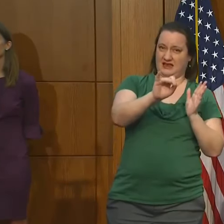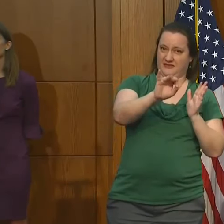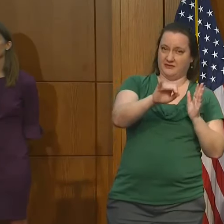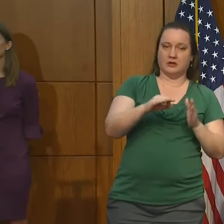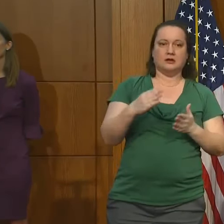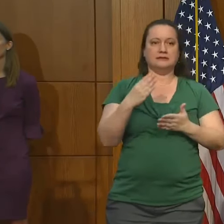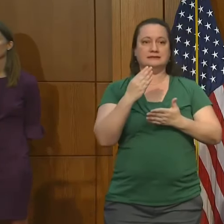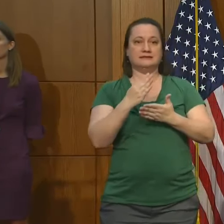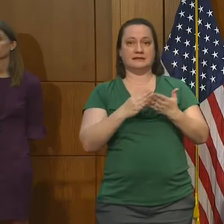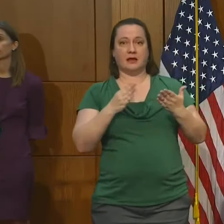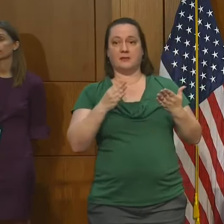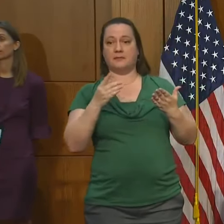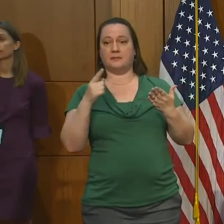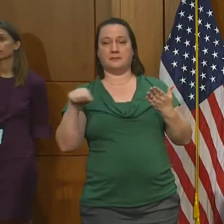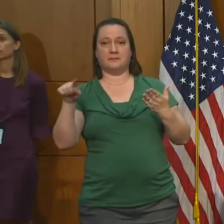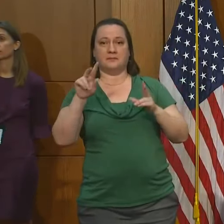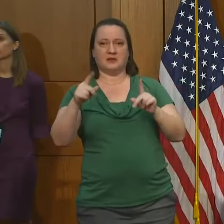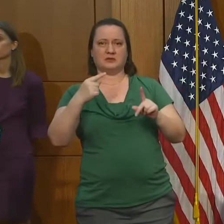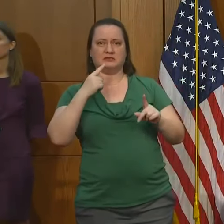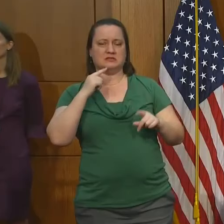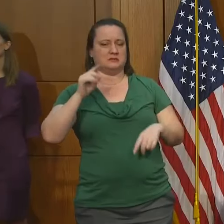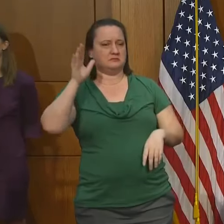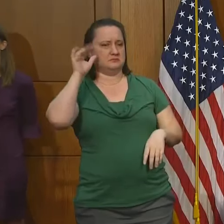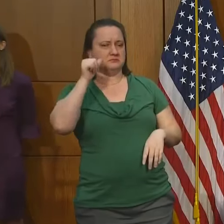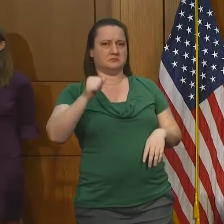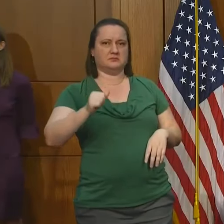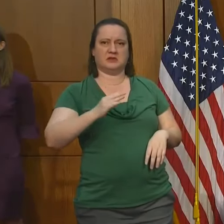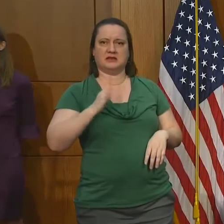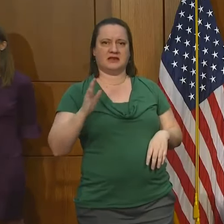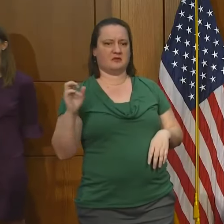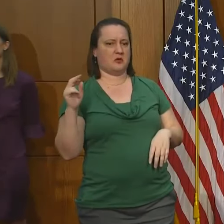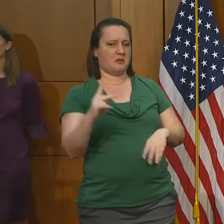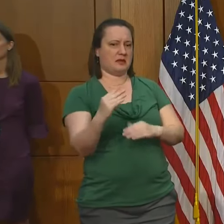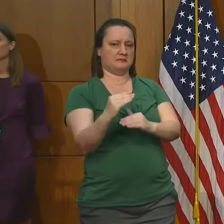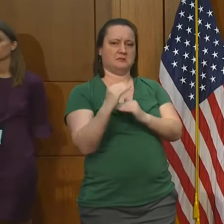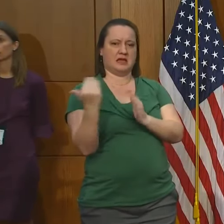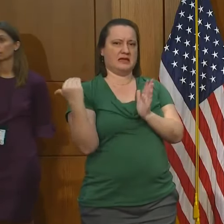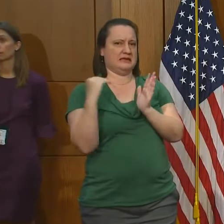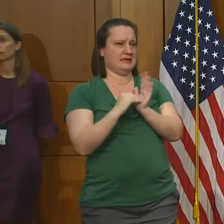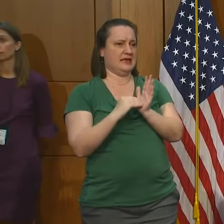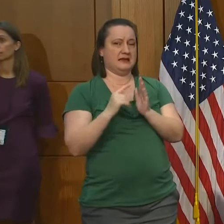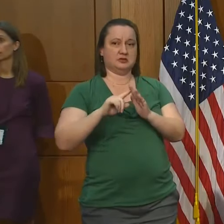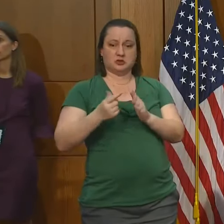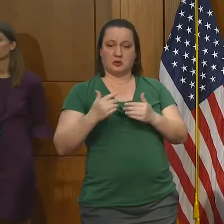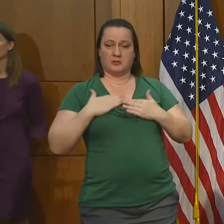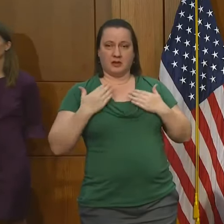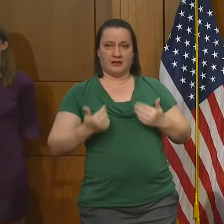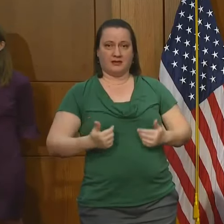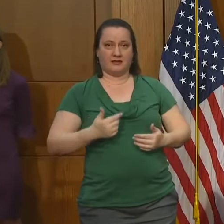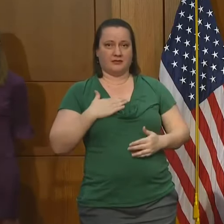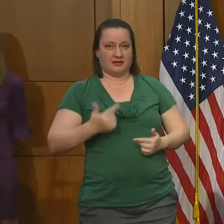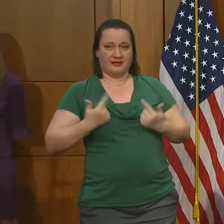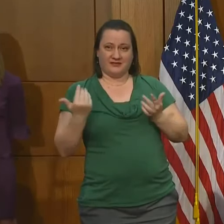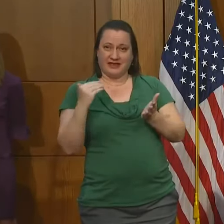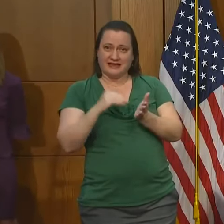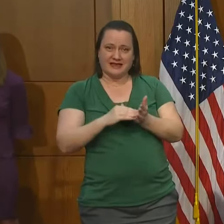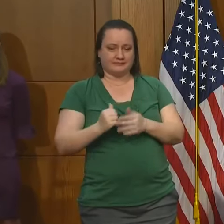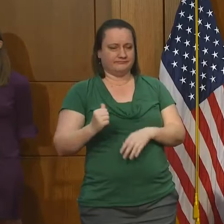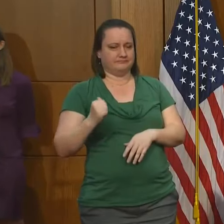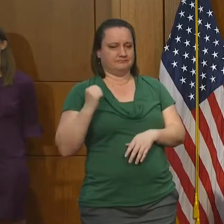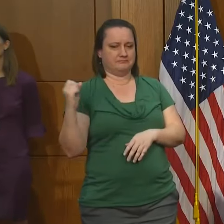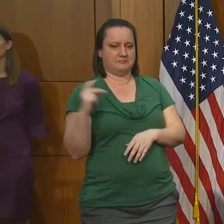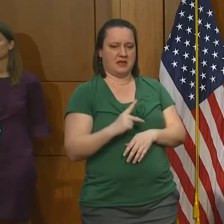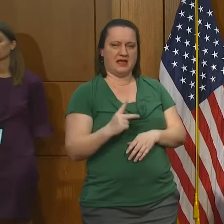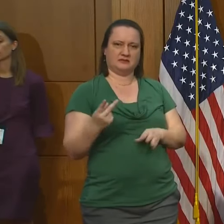back. Once I get a chance to get started again, resume my life, there's no way they're going to go back. This could be very